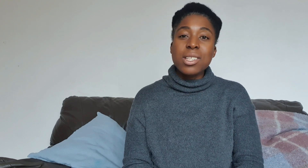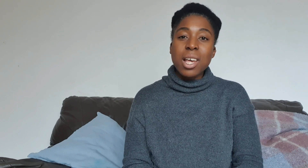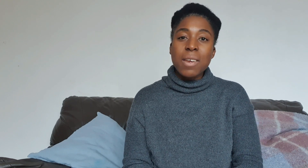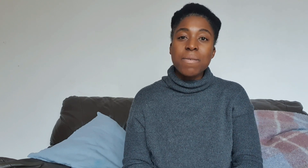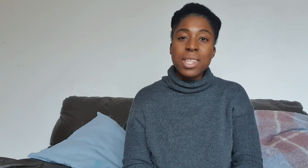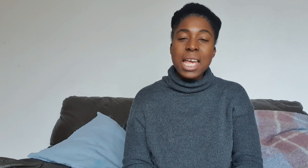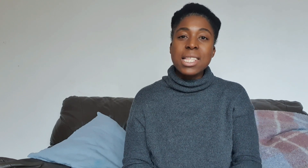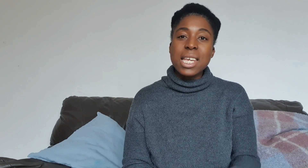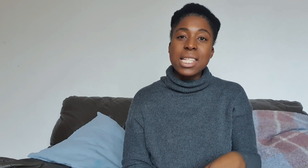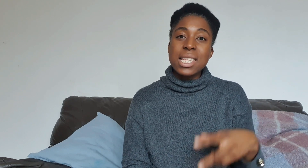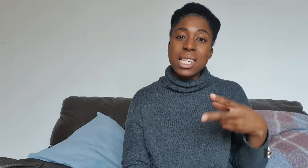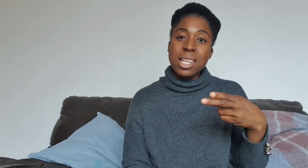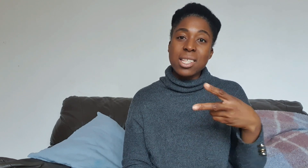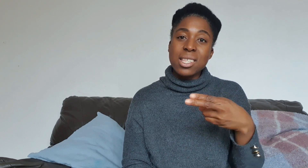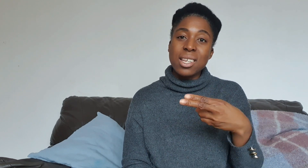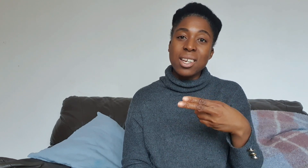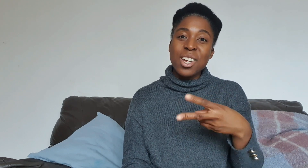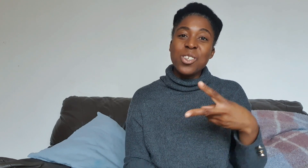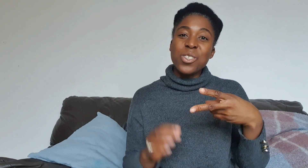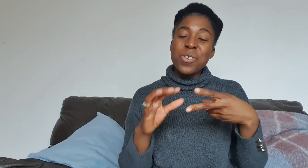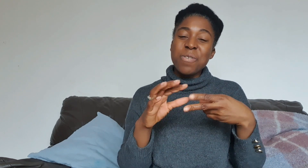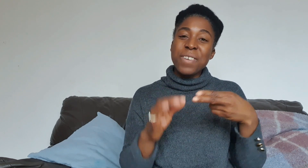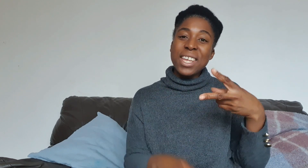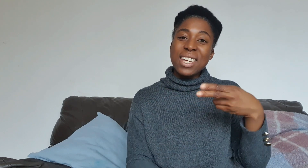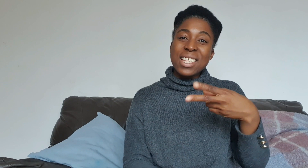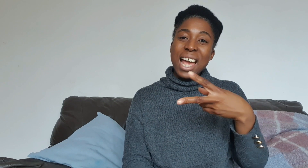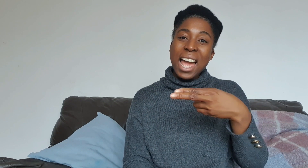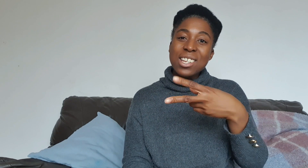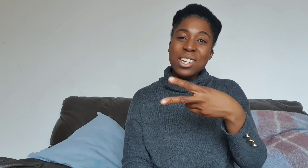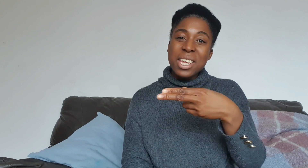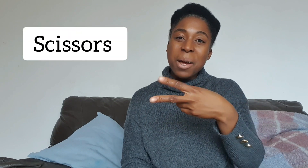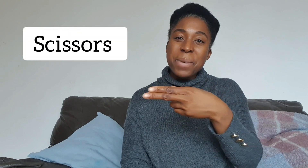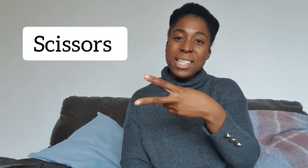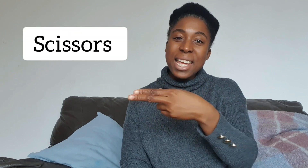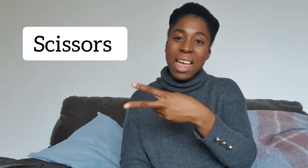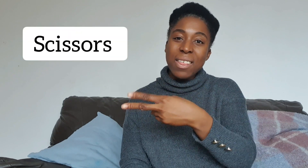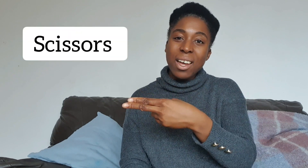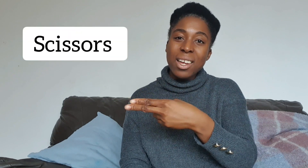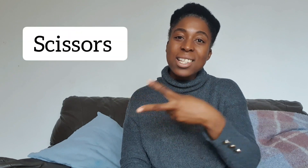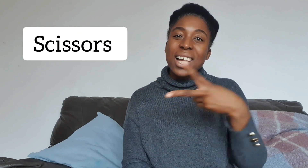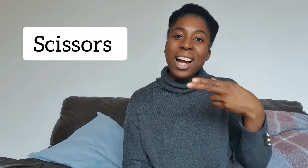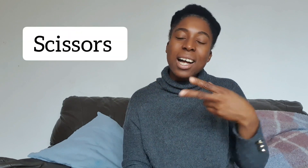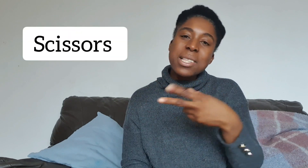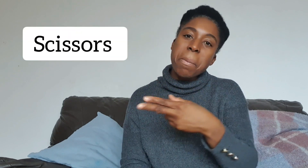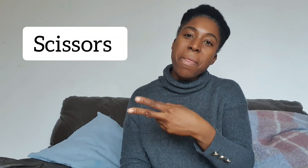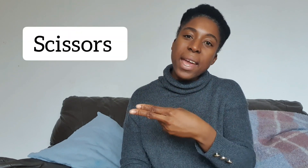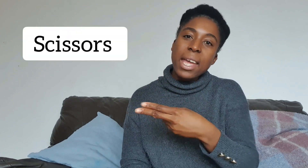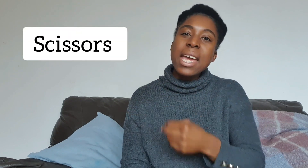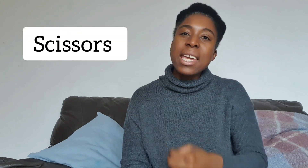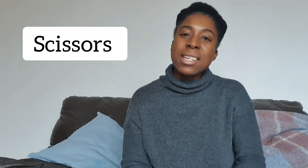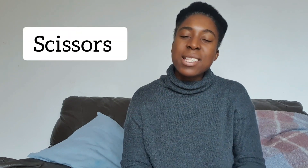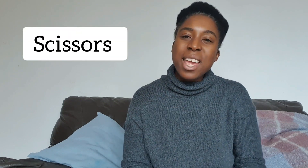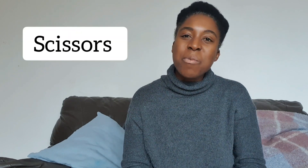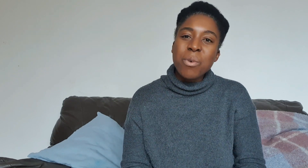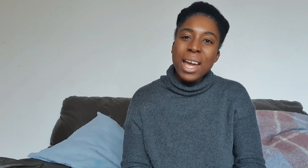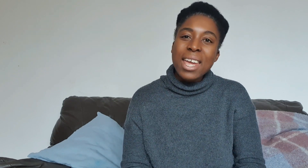sign for this is scissors. Your 2 fingers are actually coming together to cut something in the same way